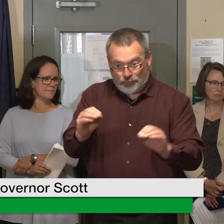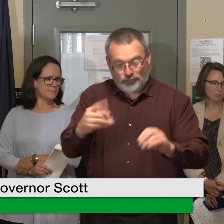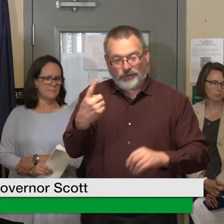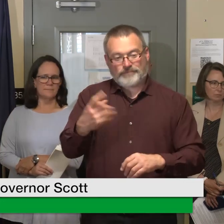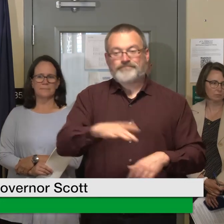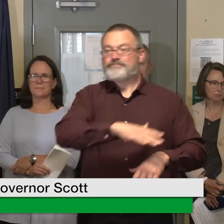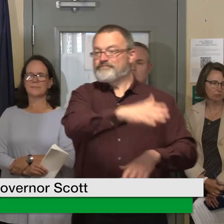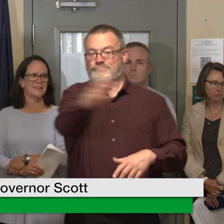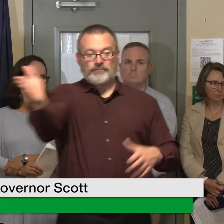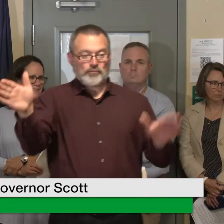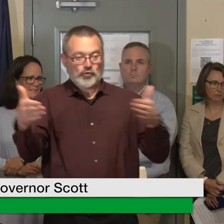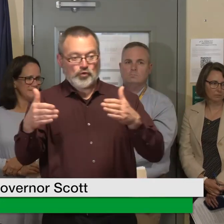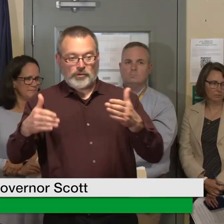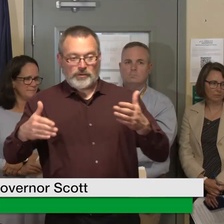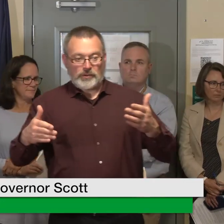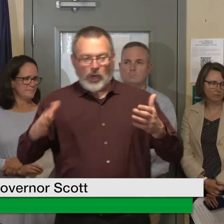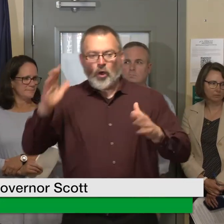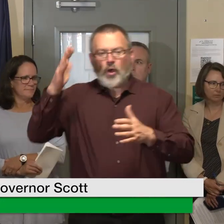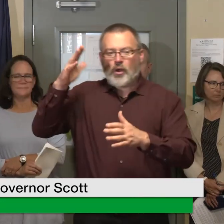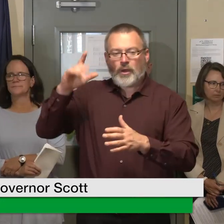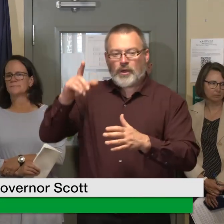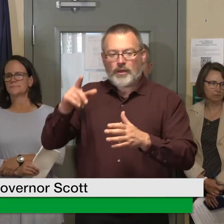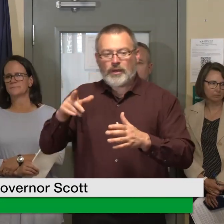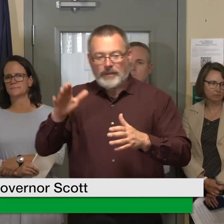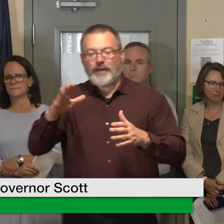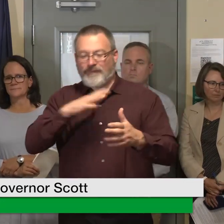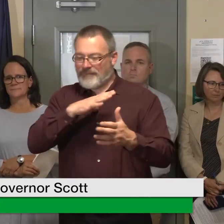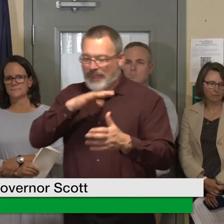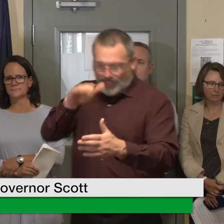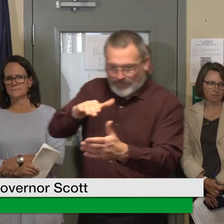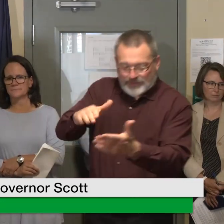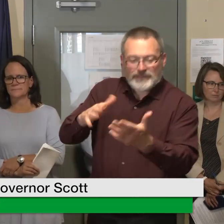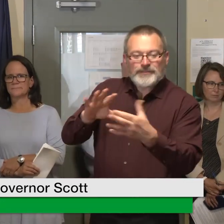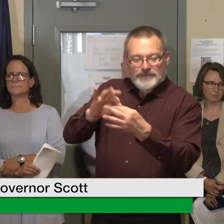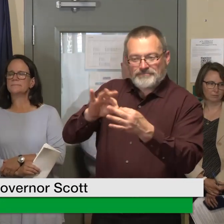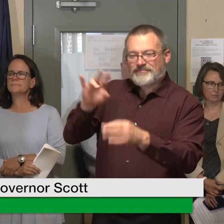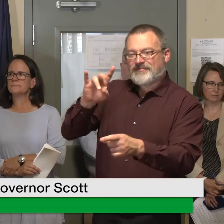Back to the room. Can you meet me? Go meet me? Go ahead.